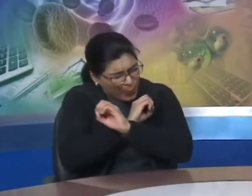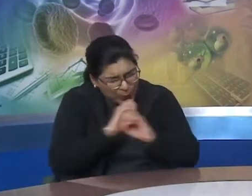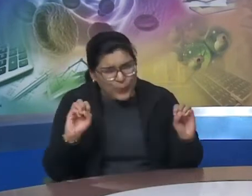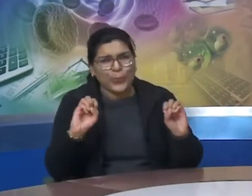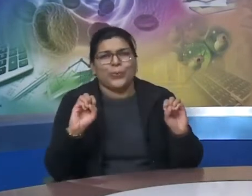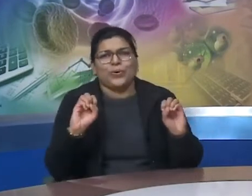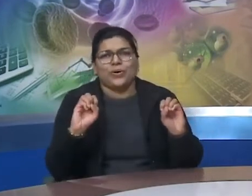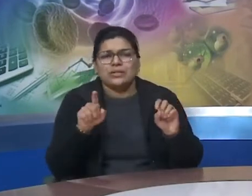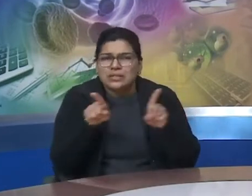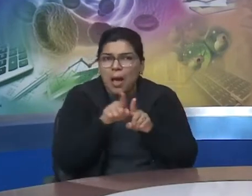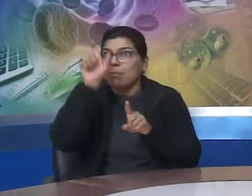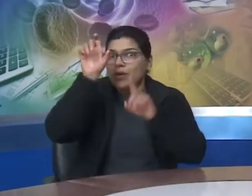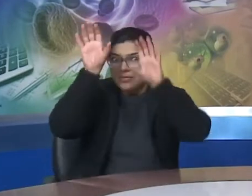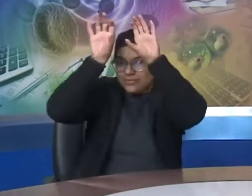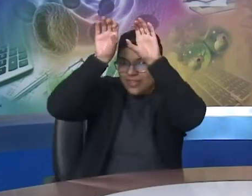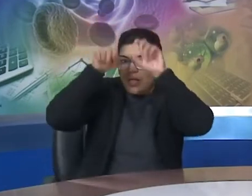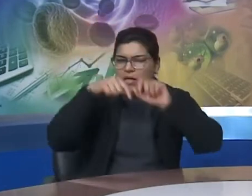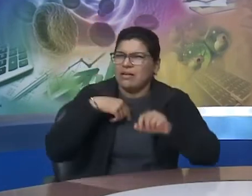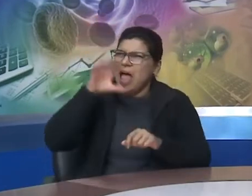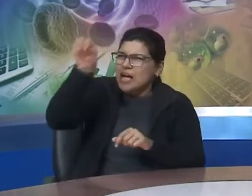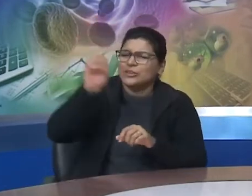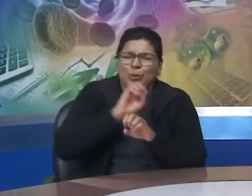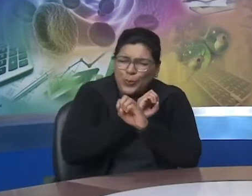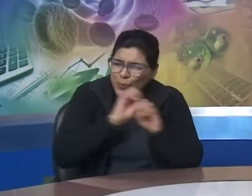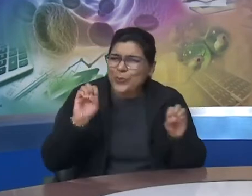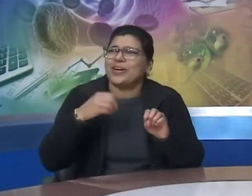I wished to assure him